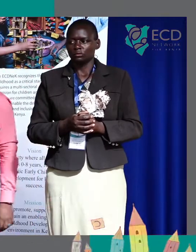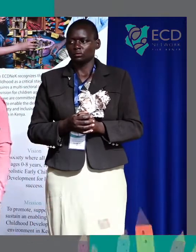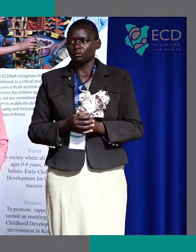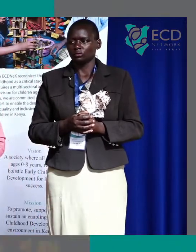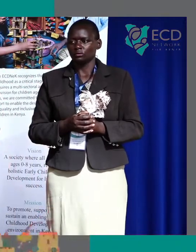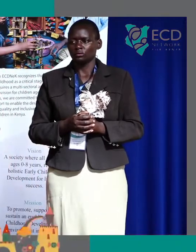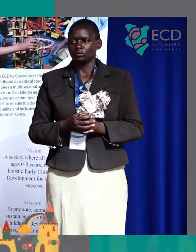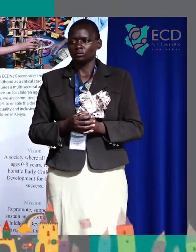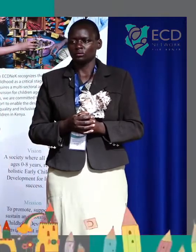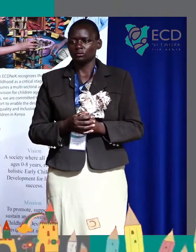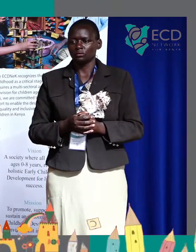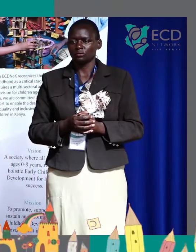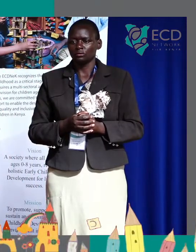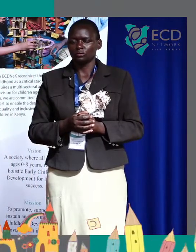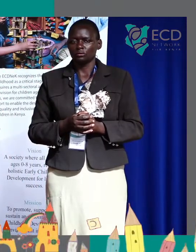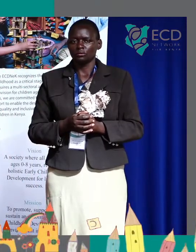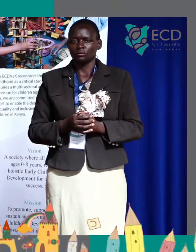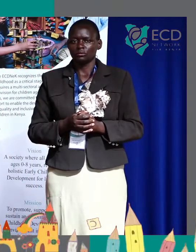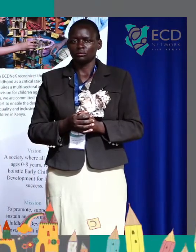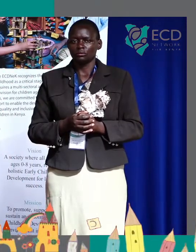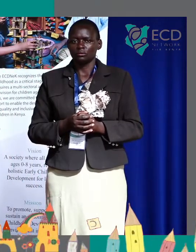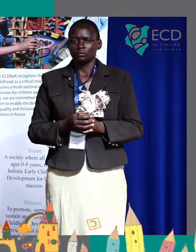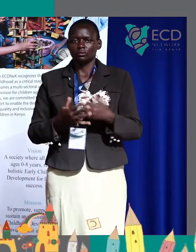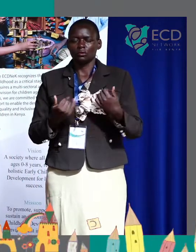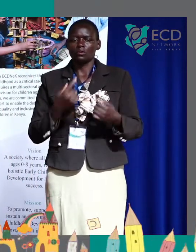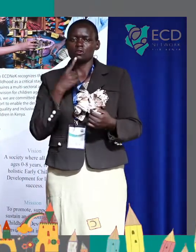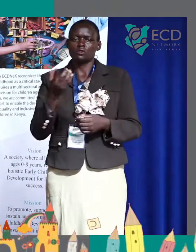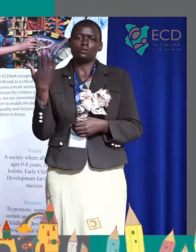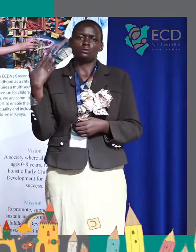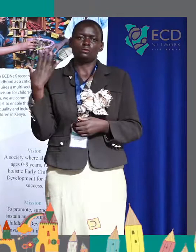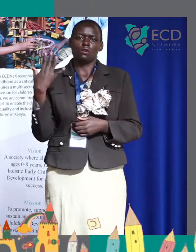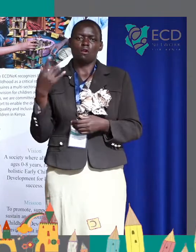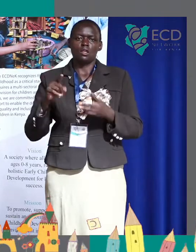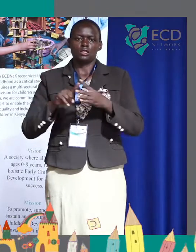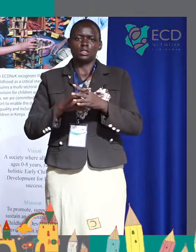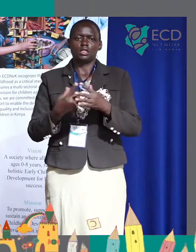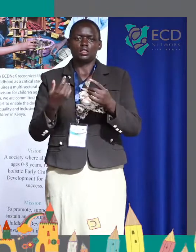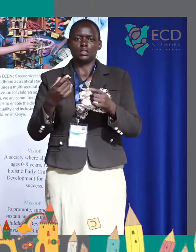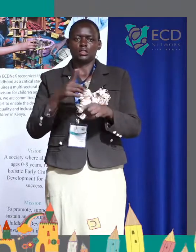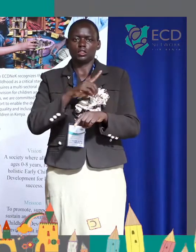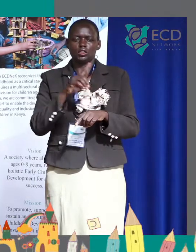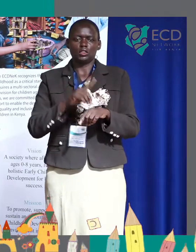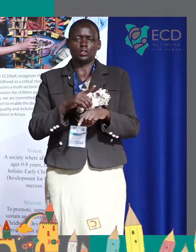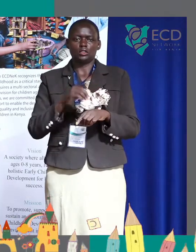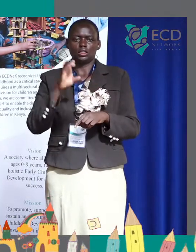Sawa sawa. So, like I said, we are beginning with Dr.